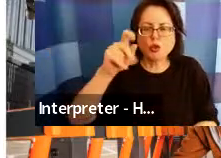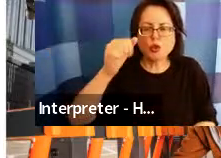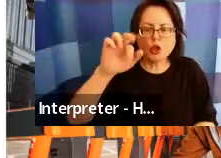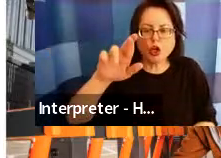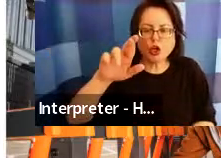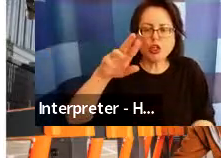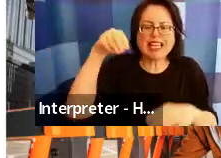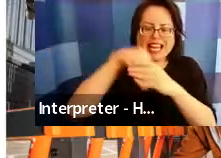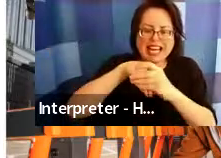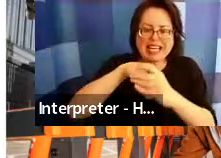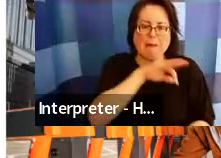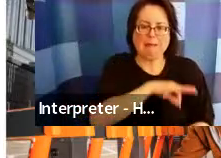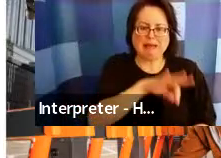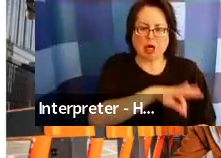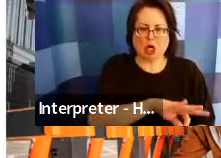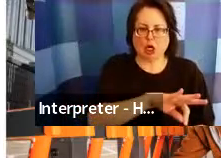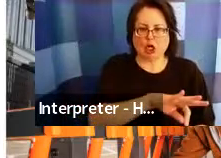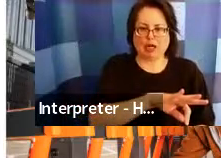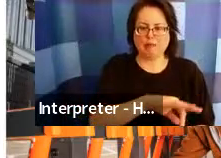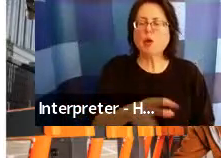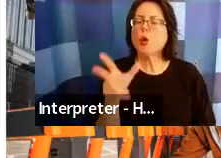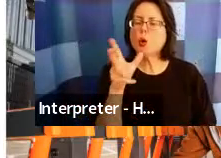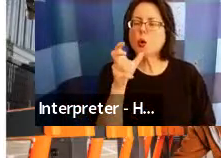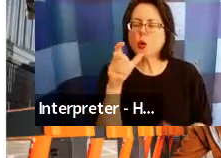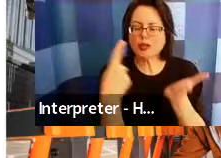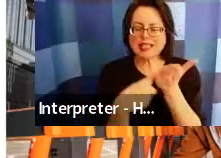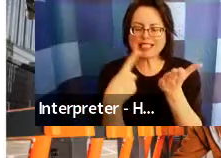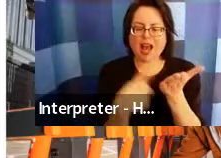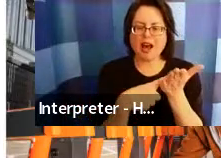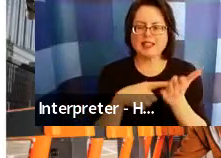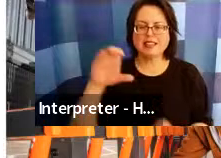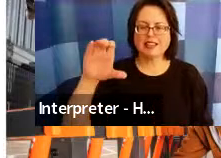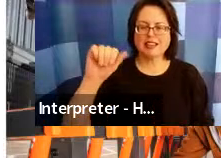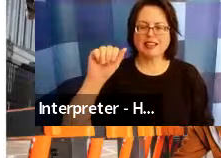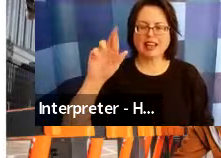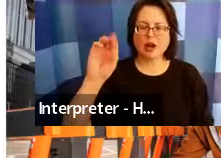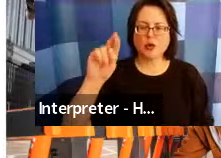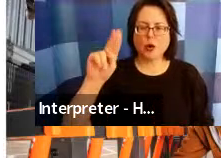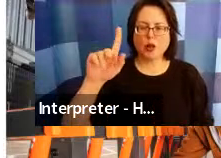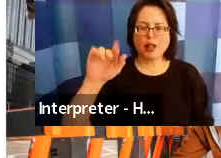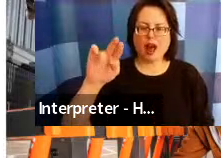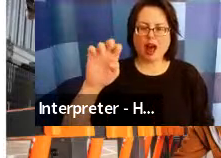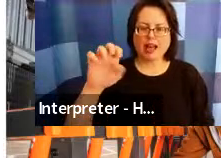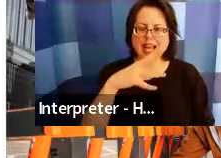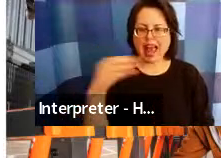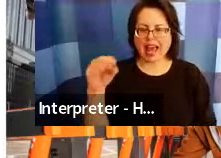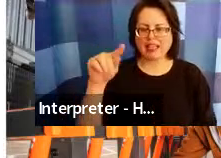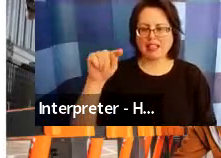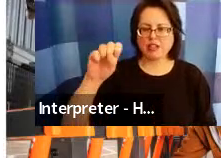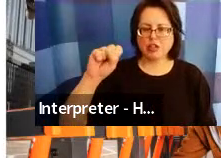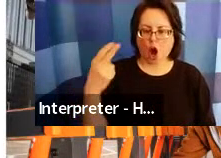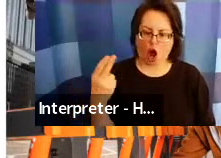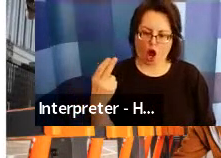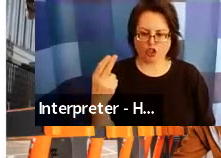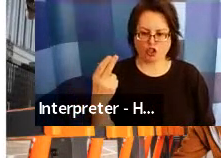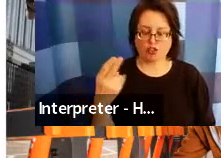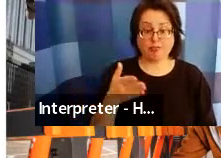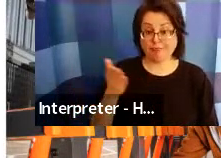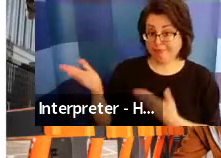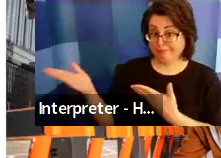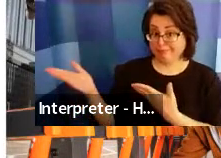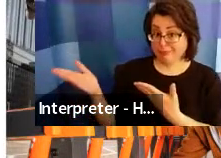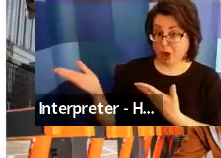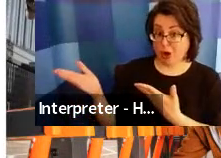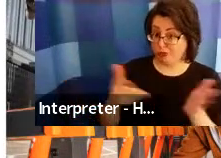talking about these slides are Caroline and I believe Tosh. So I will kick it over to